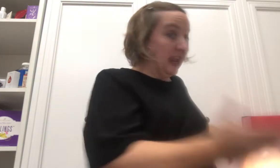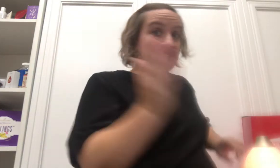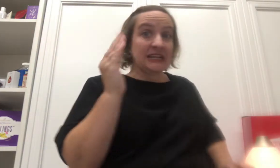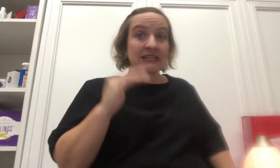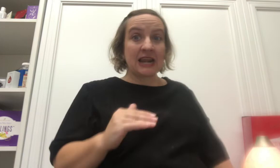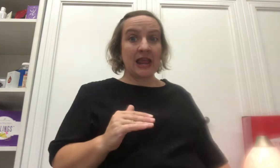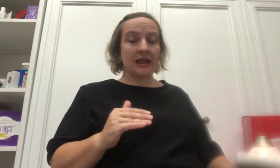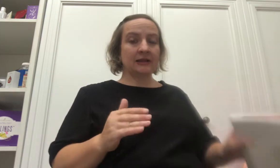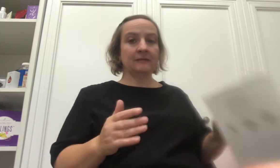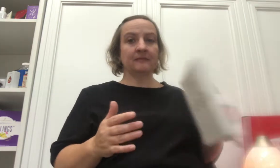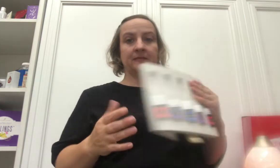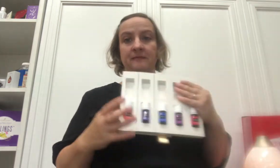just do the right thing.